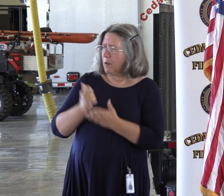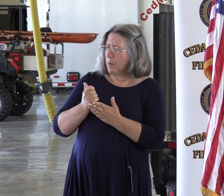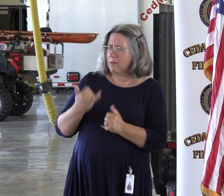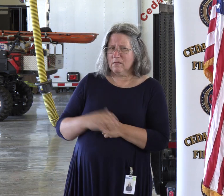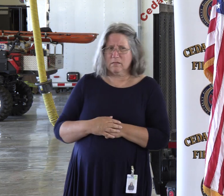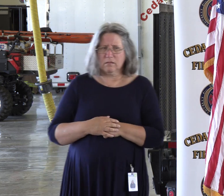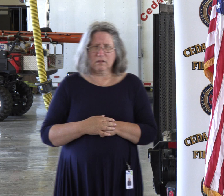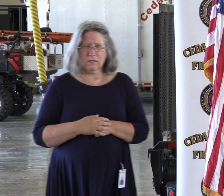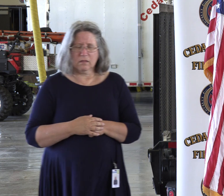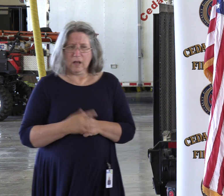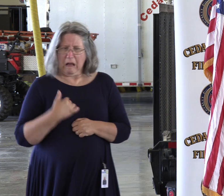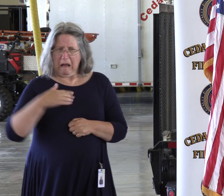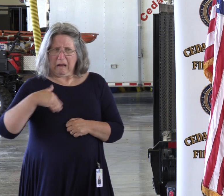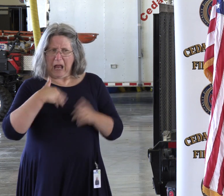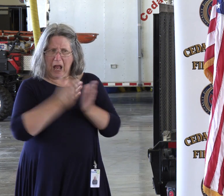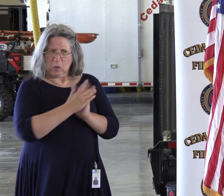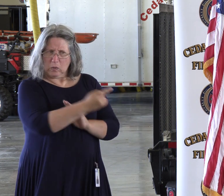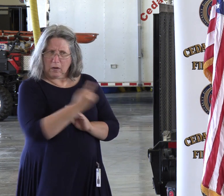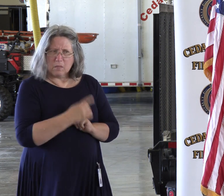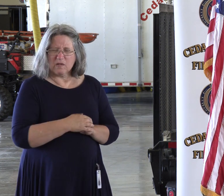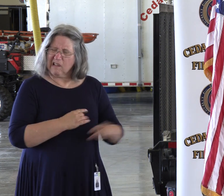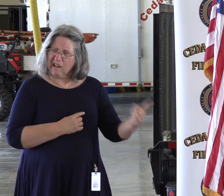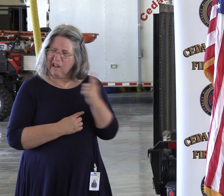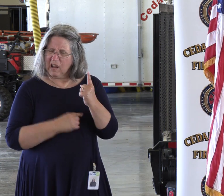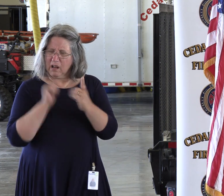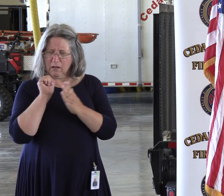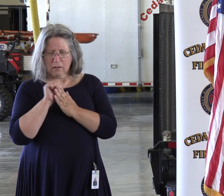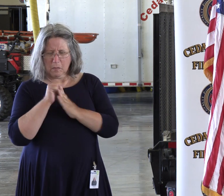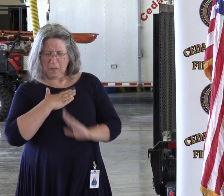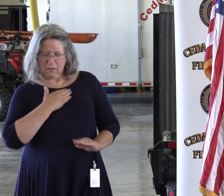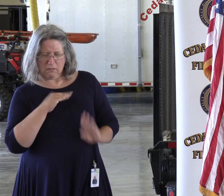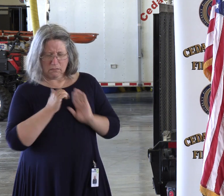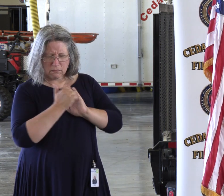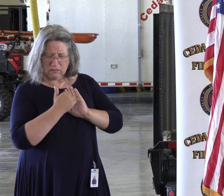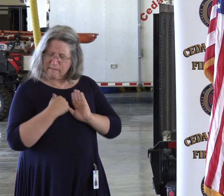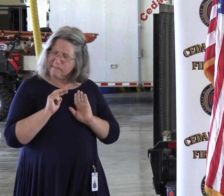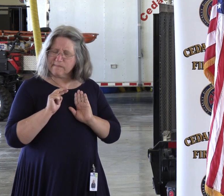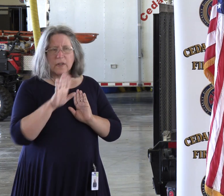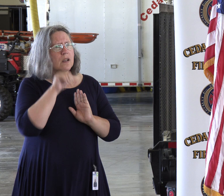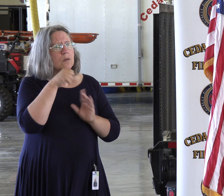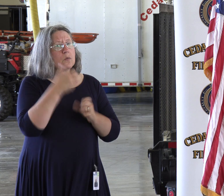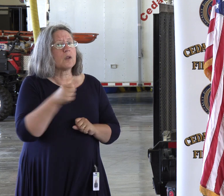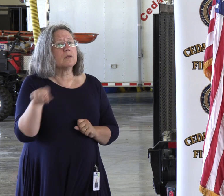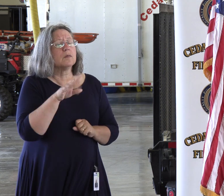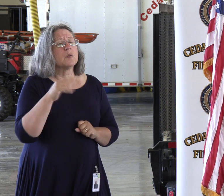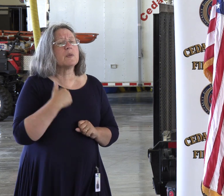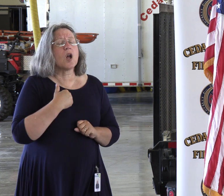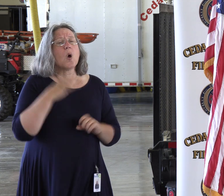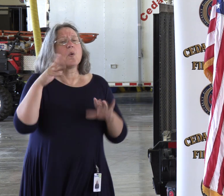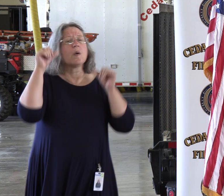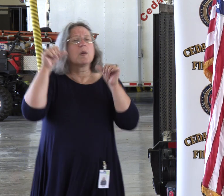did not request this work. We've posted information on our website, on the police